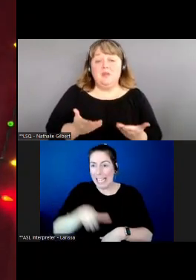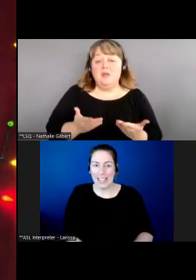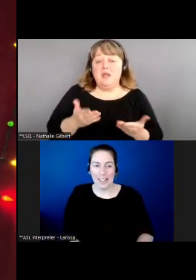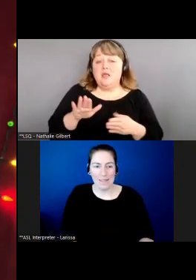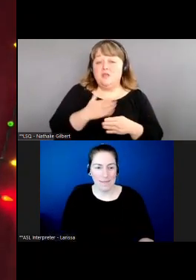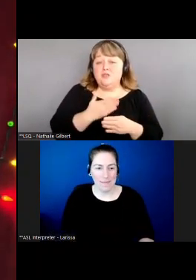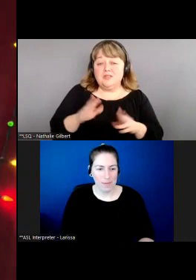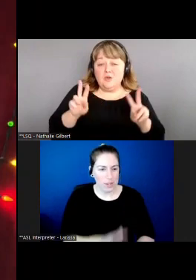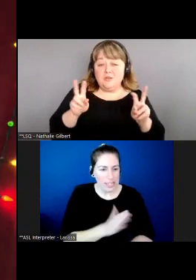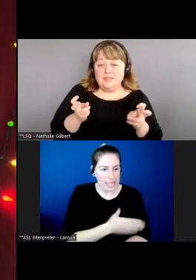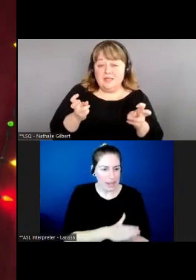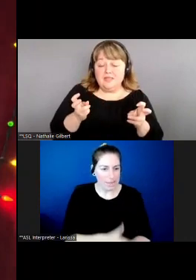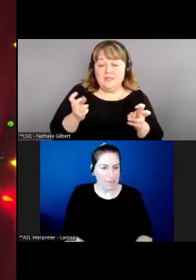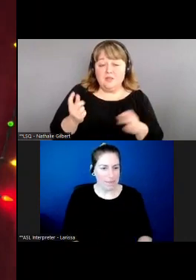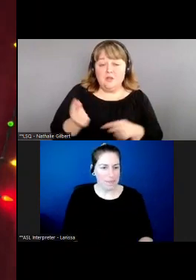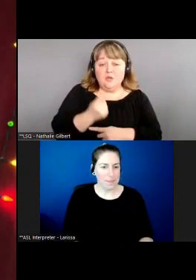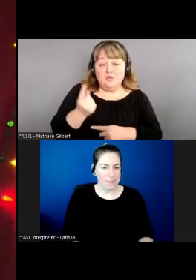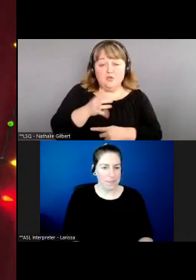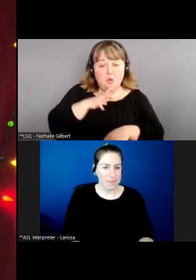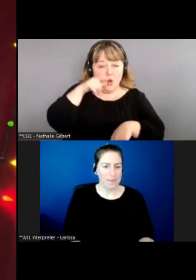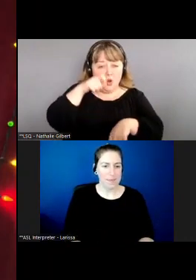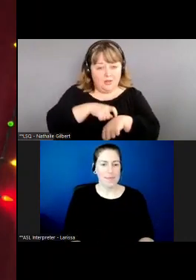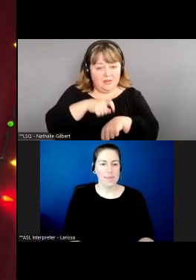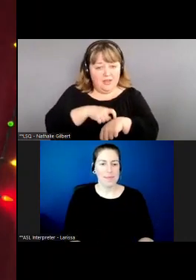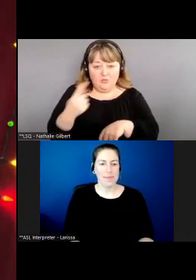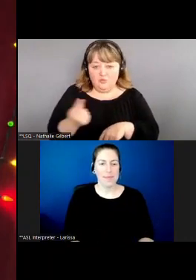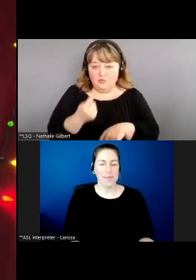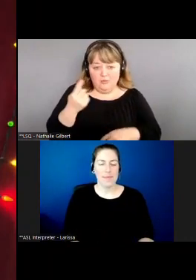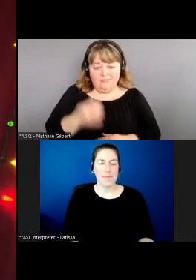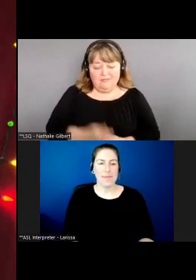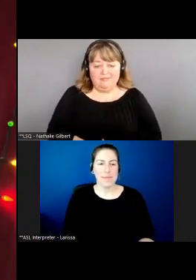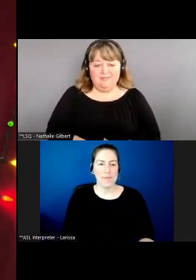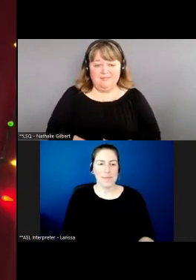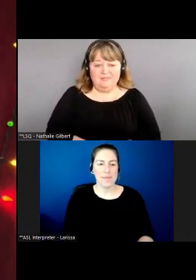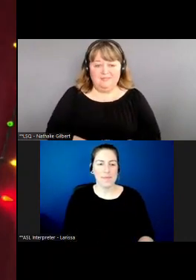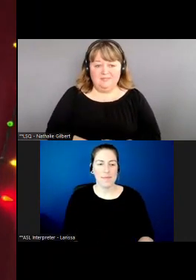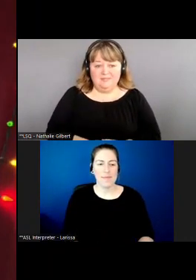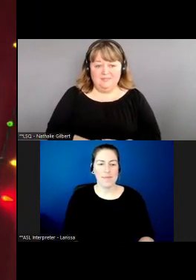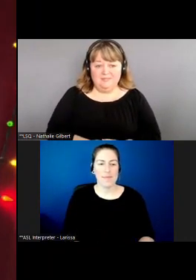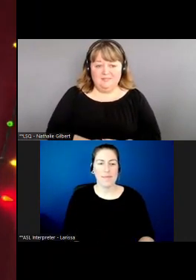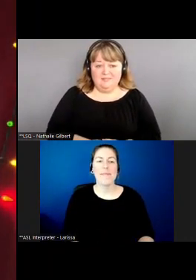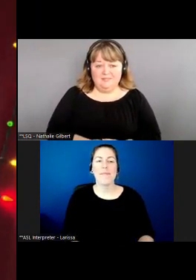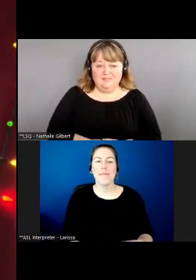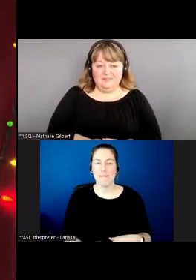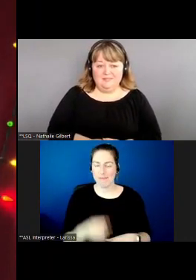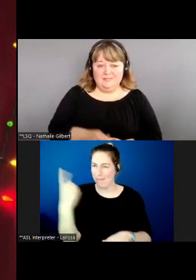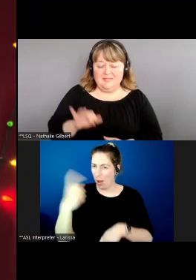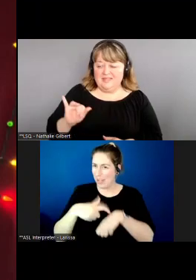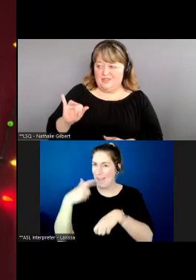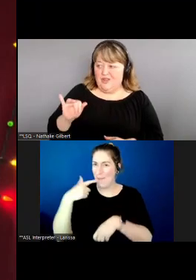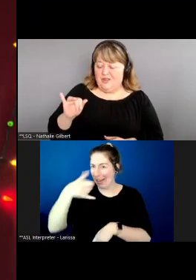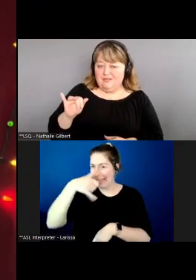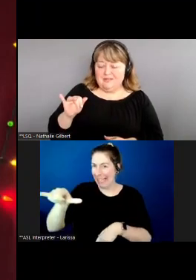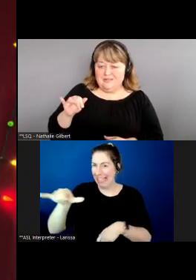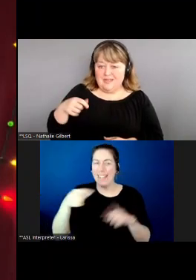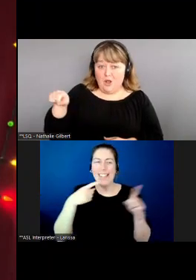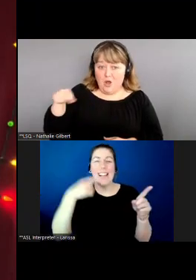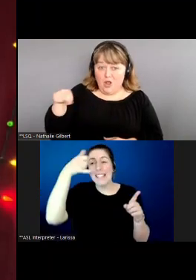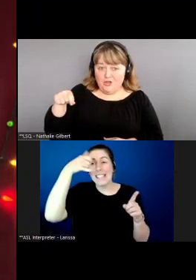Oh, one sec. Oh, The cowbell Oh, always have- makes things a little